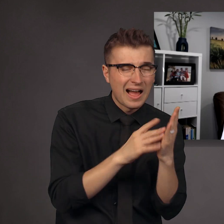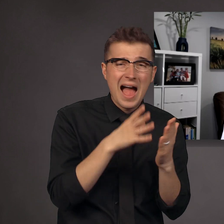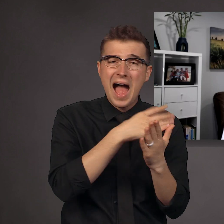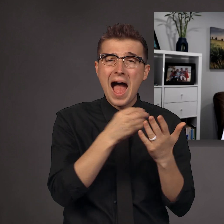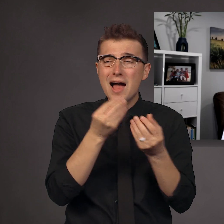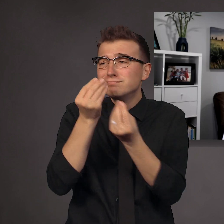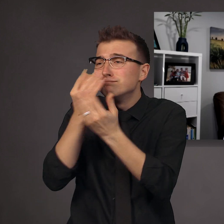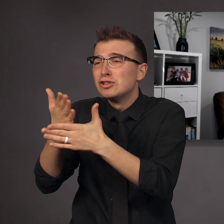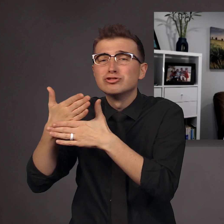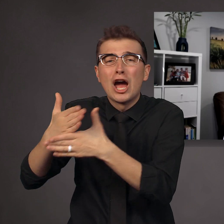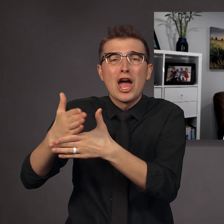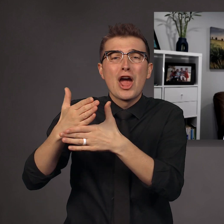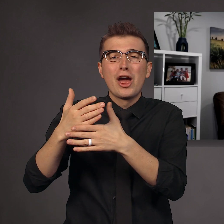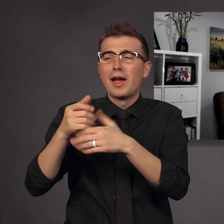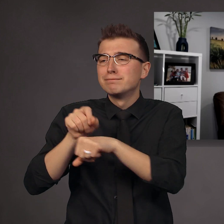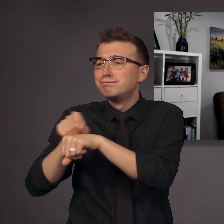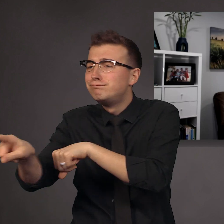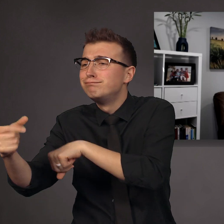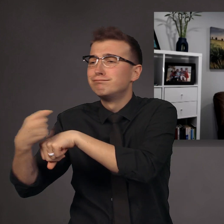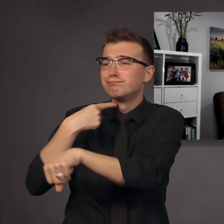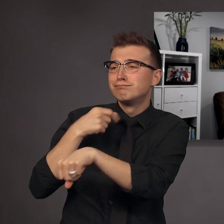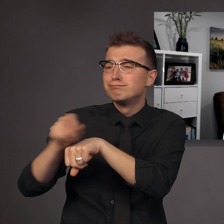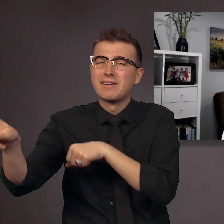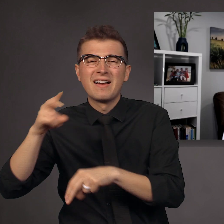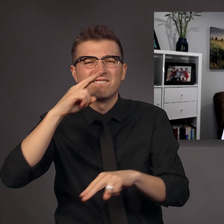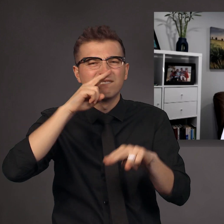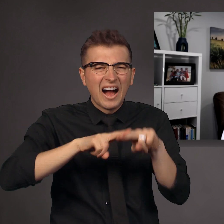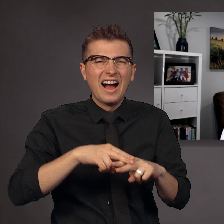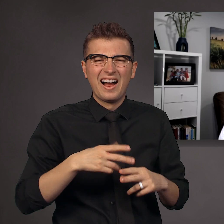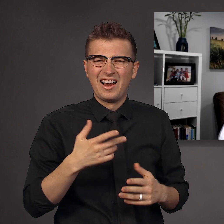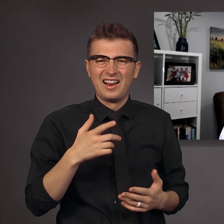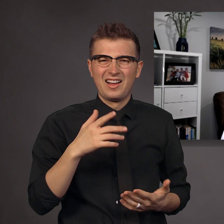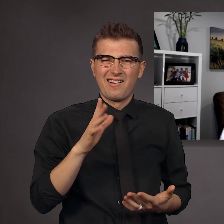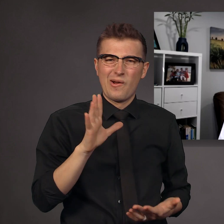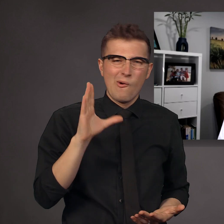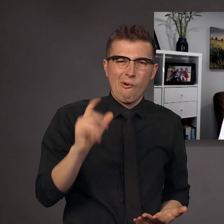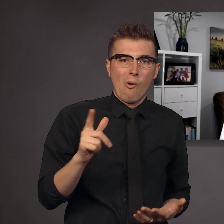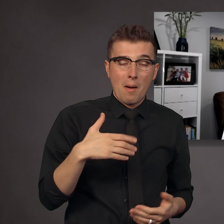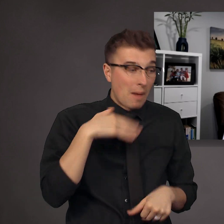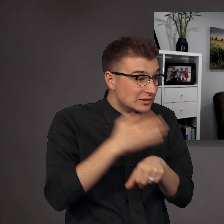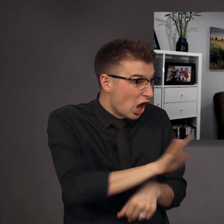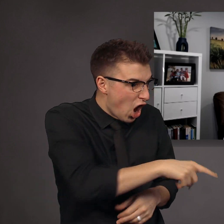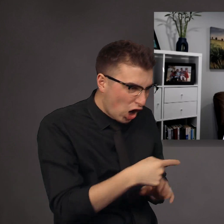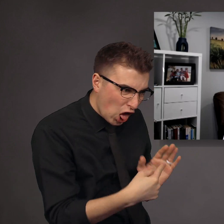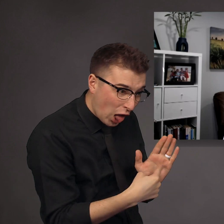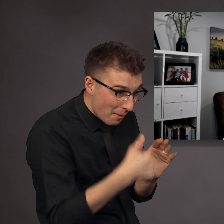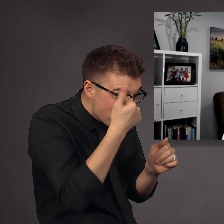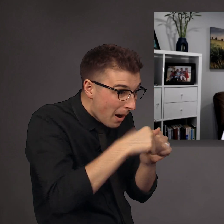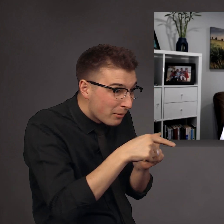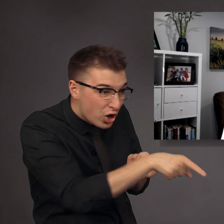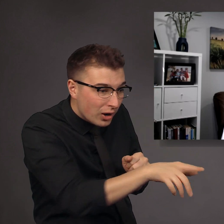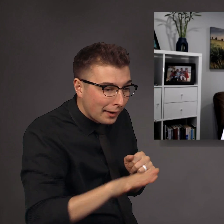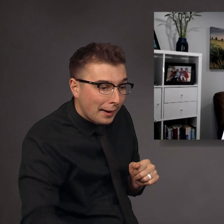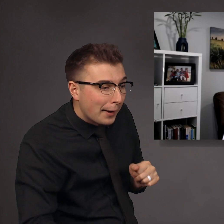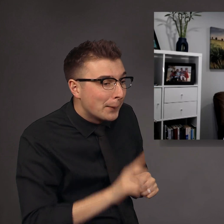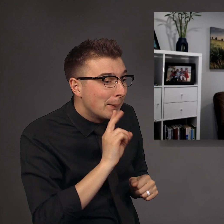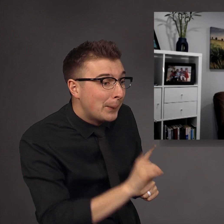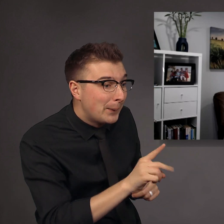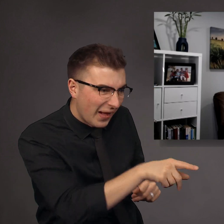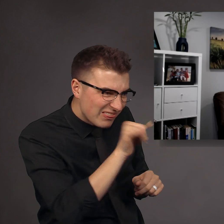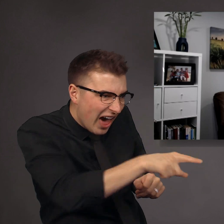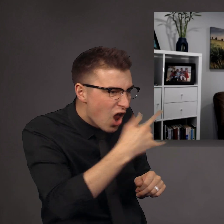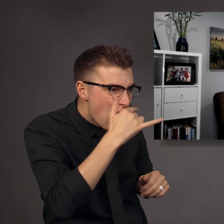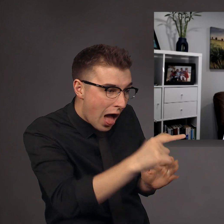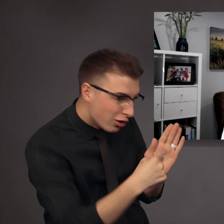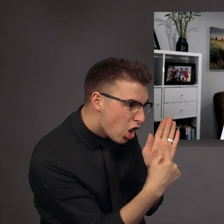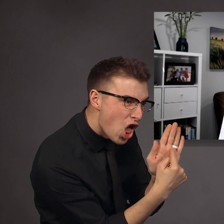the most fun to share my journal entries. Hey, come here, son. This is what you were saying when you were, 2 years old. This is